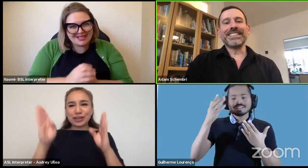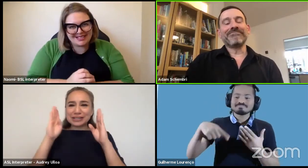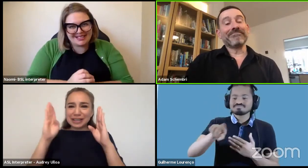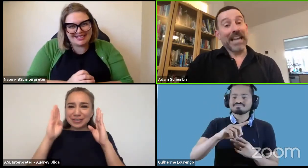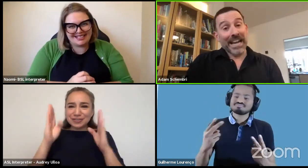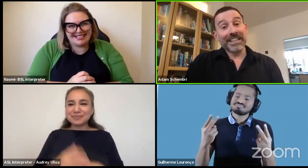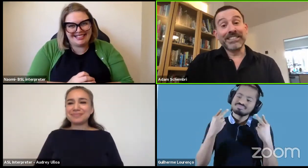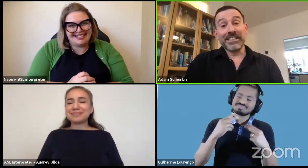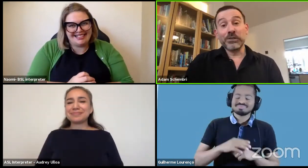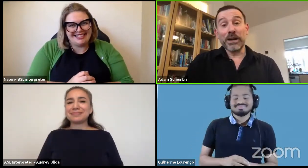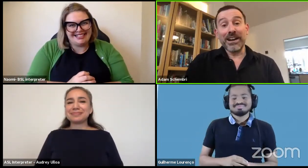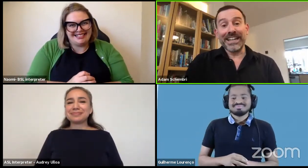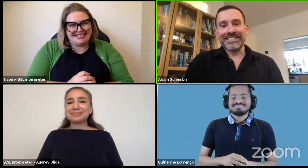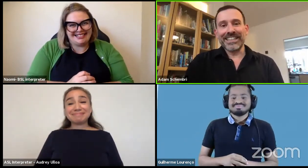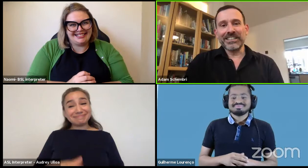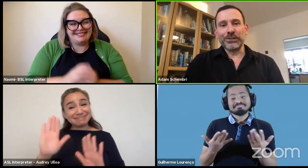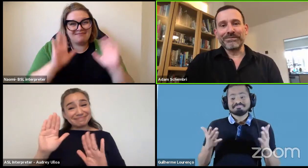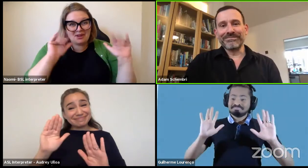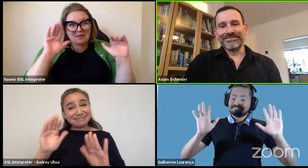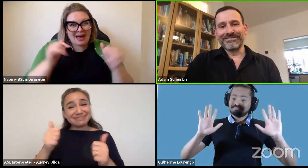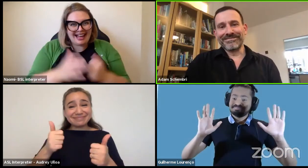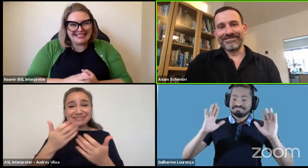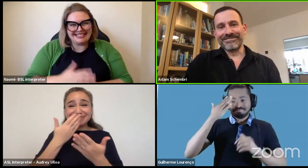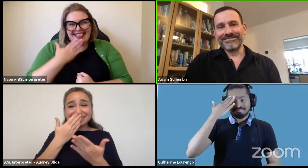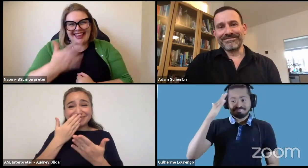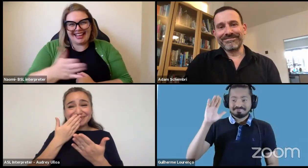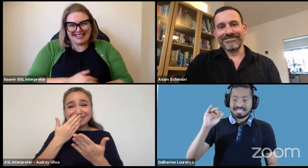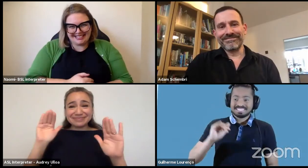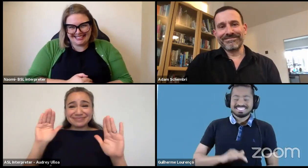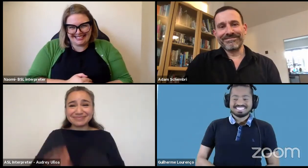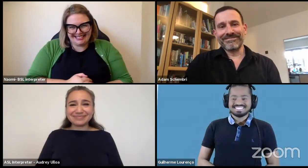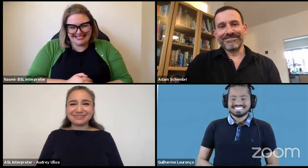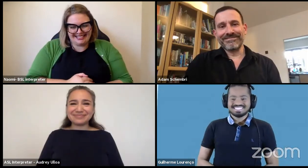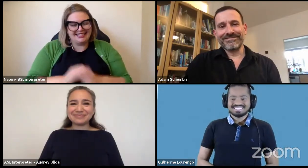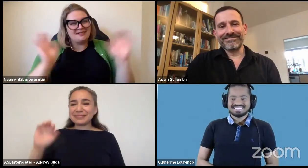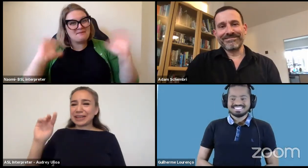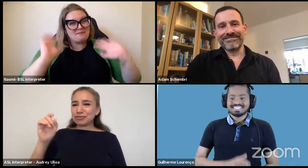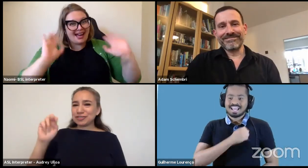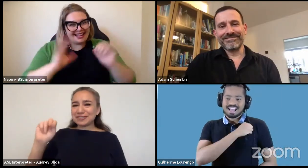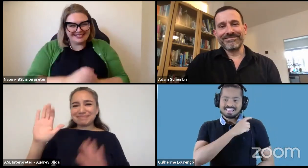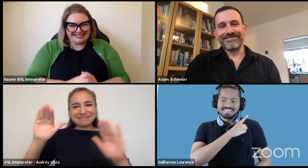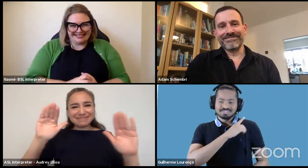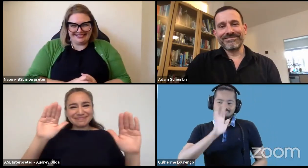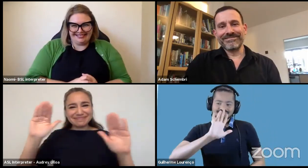And goodbye. Thank you. Goodbye.